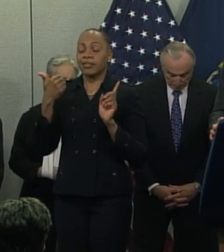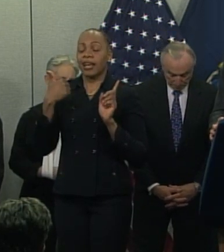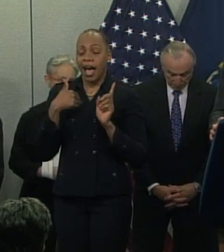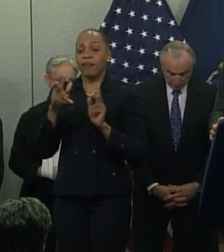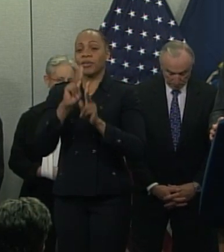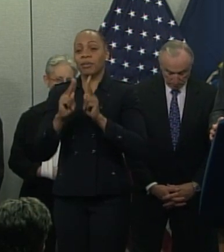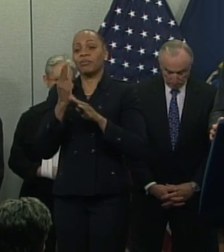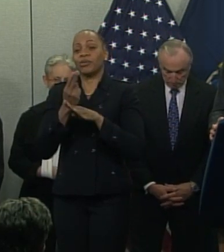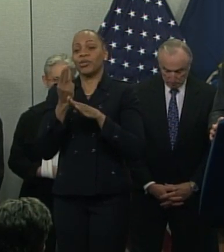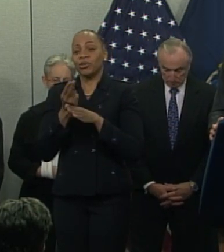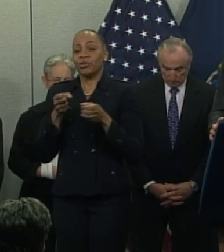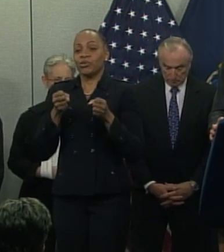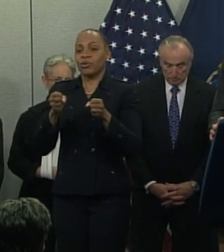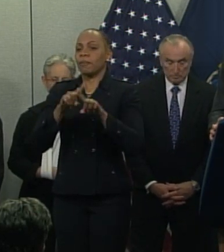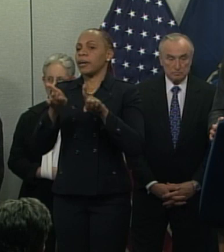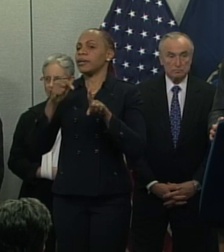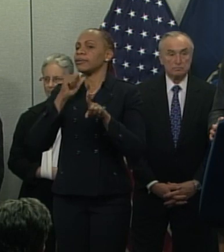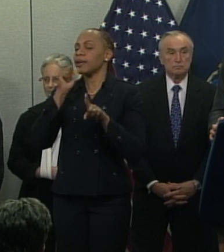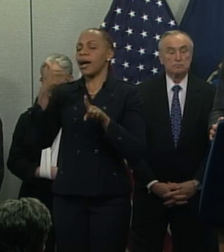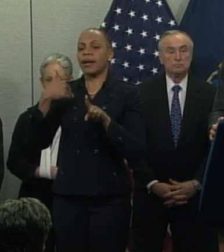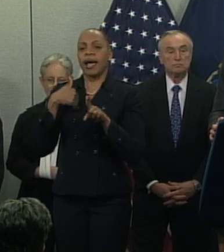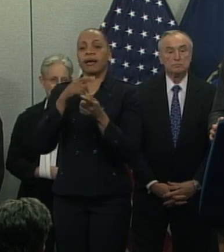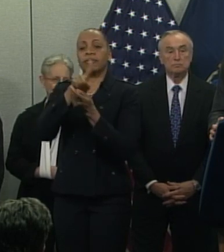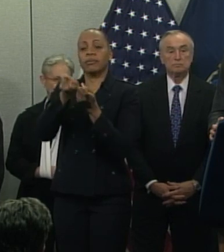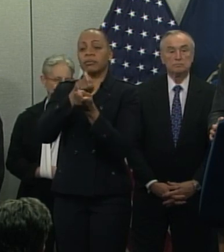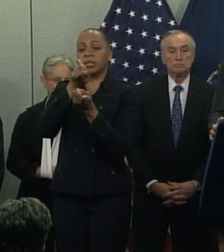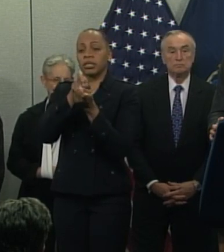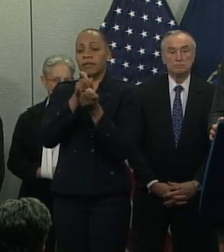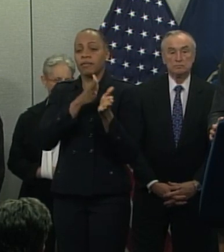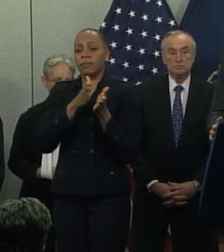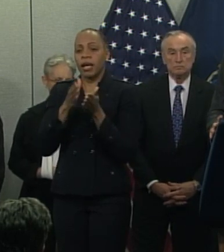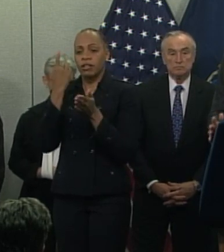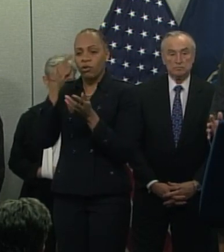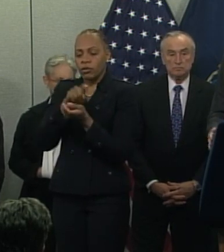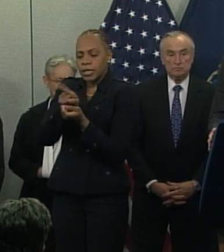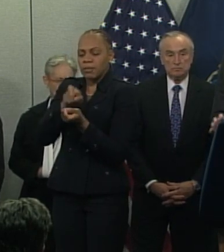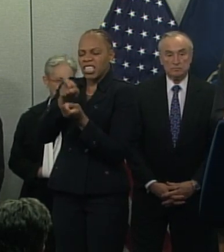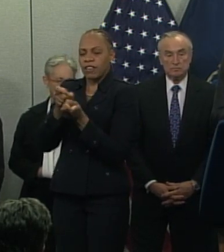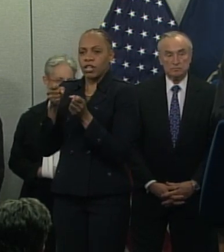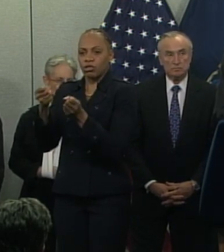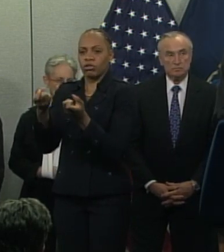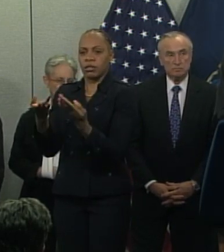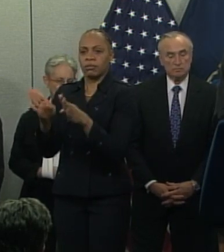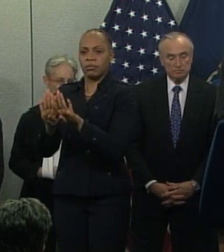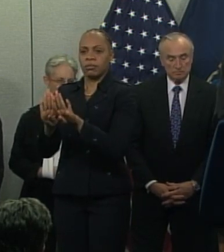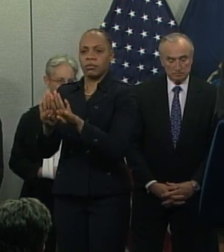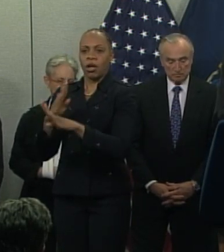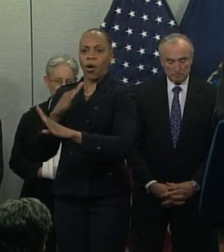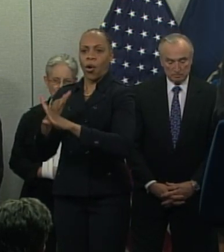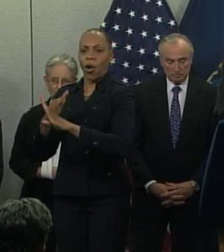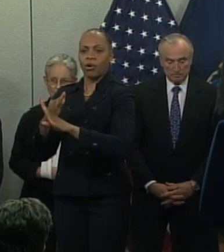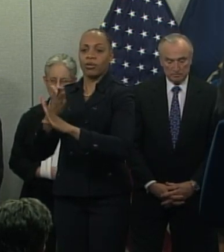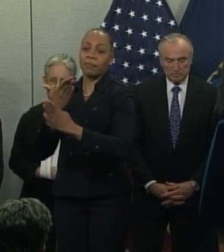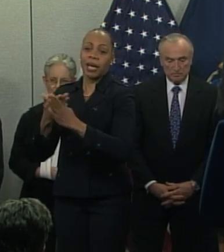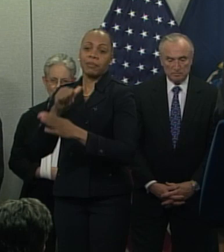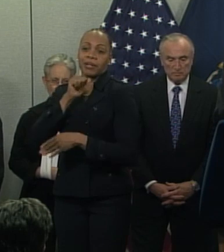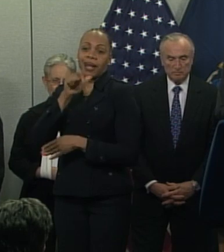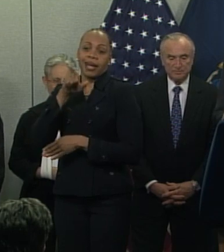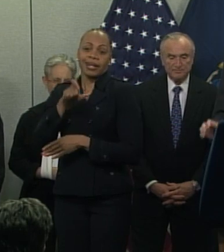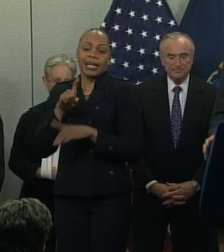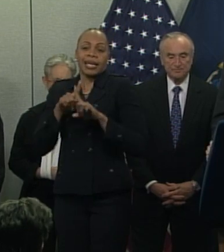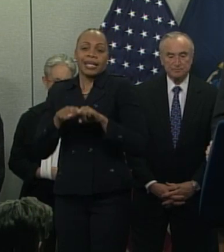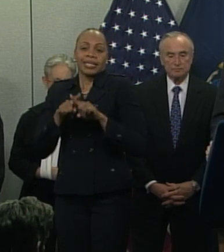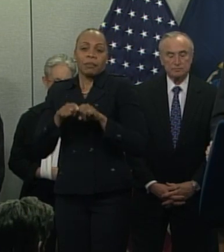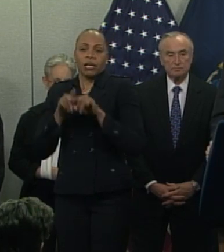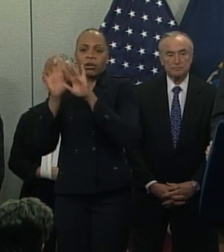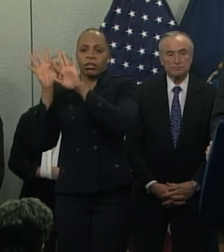them, but we don't have a specific plan to close specific streets yet. That's going to be, and we may not need to, depending on the magnitude of the storm. We're going